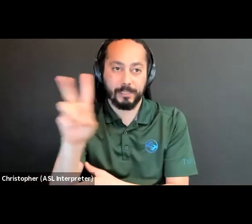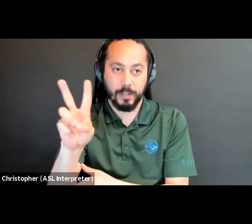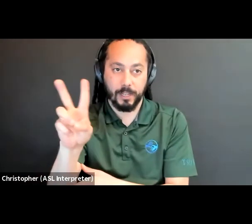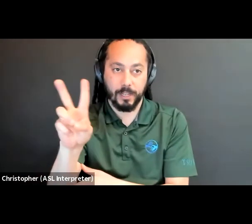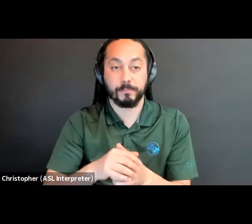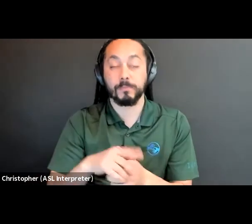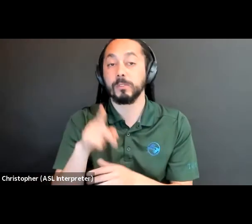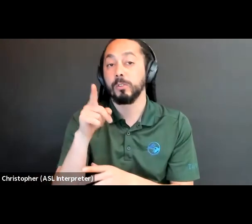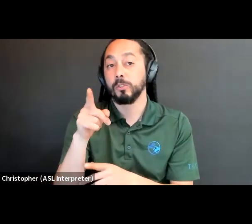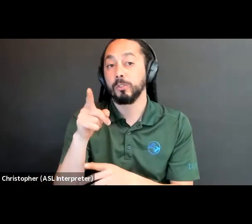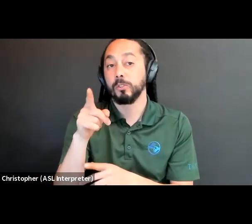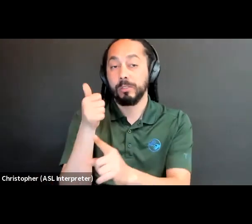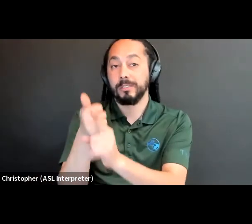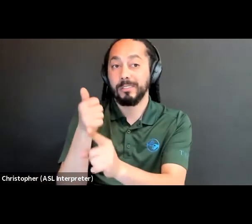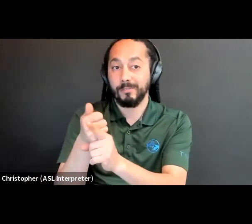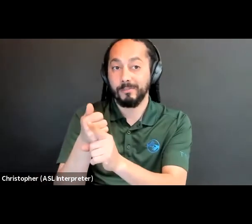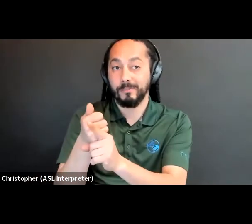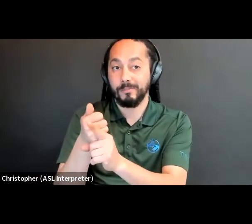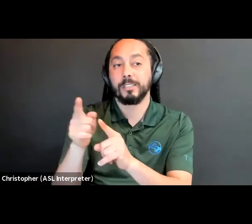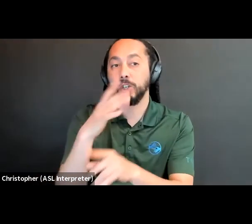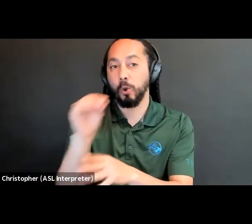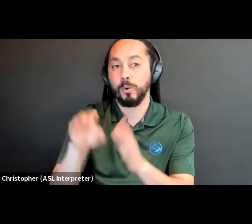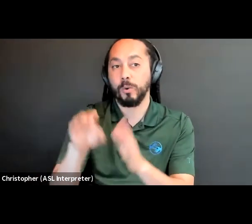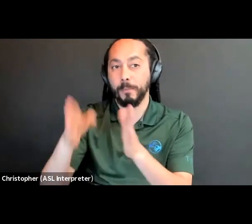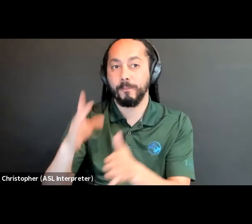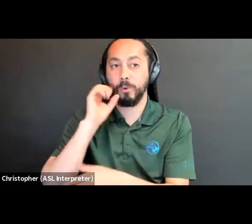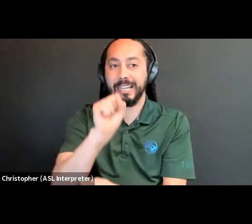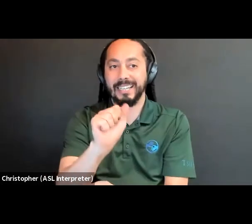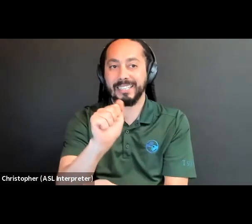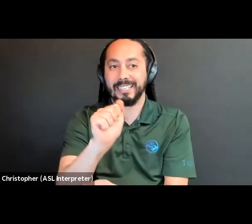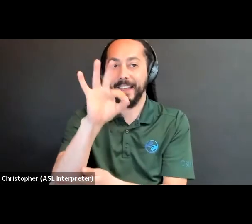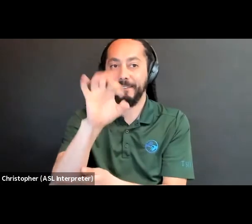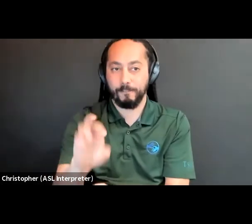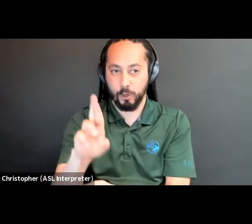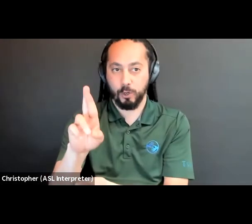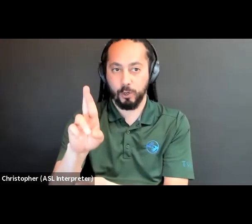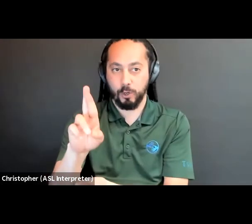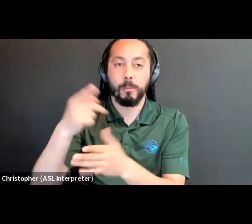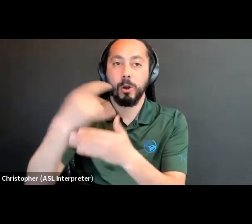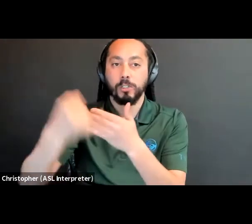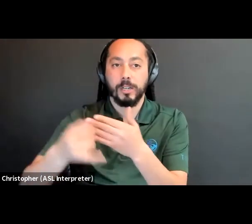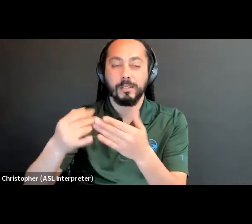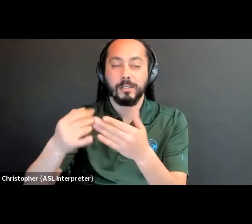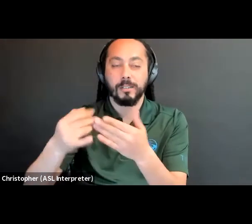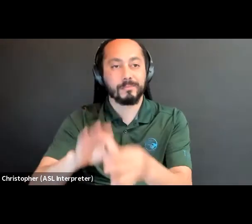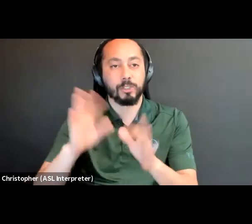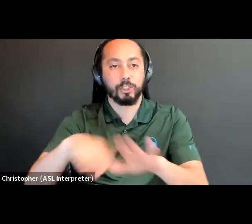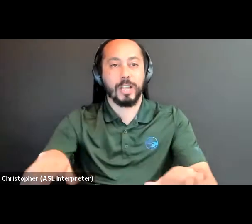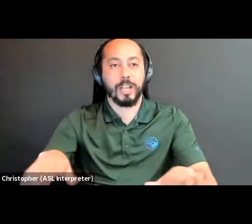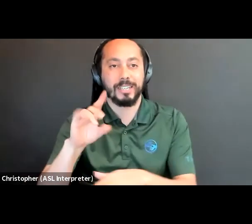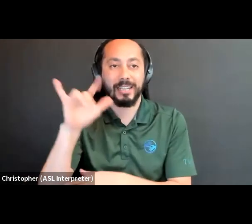co-developer of the SAFER Project, for child custody cases involving abuse, which she'll be talking about